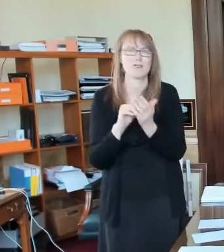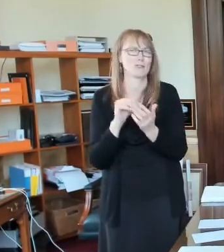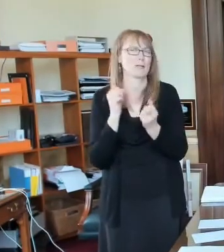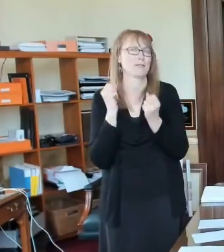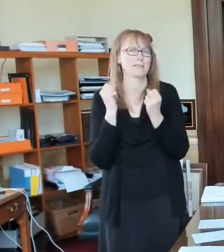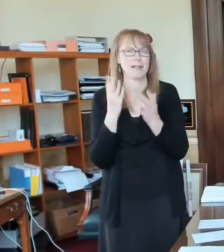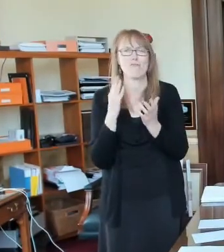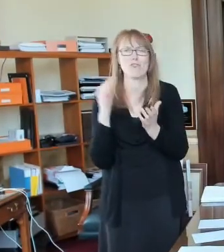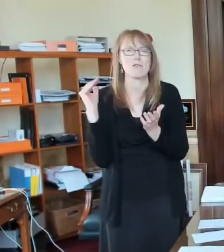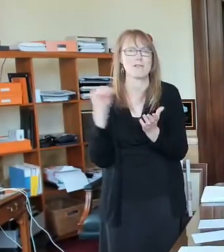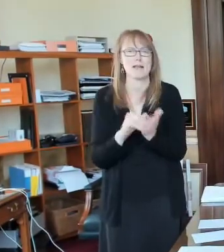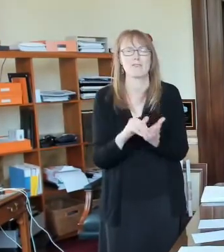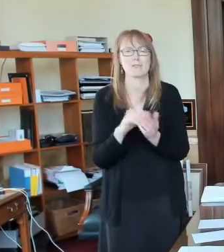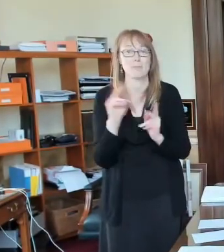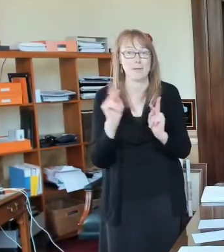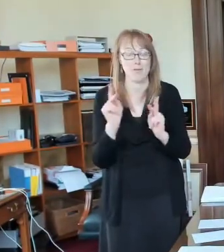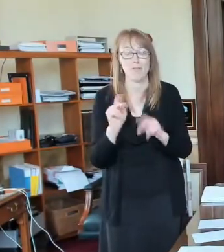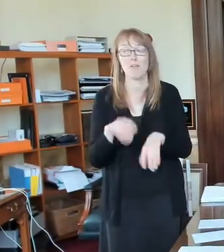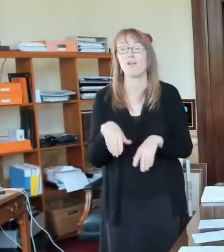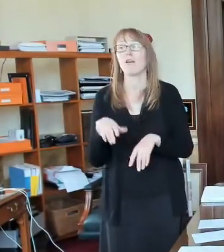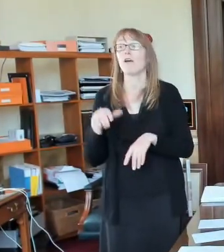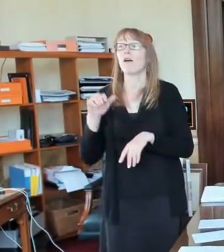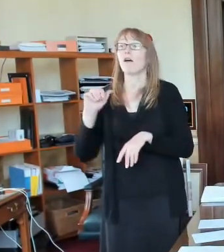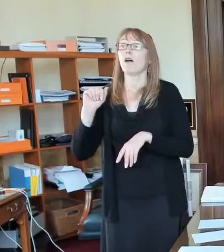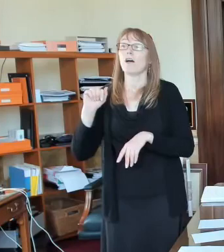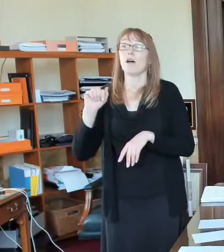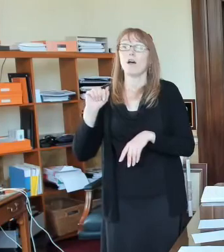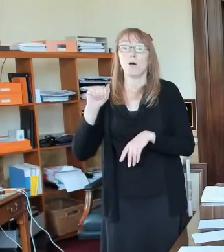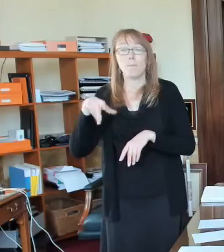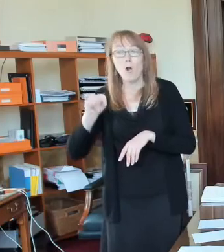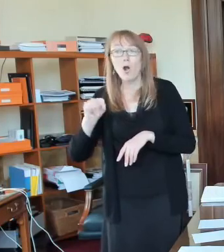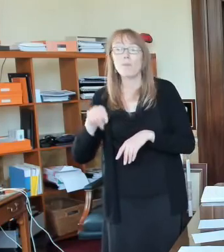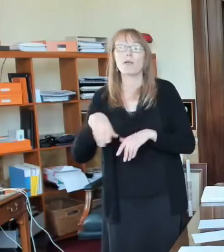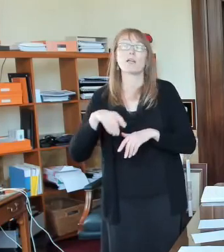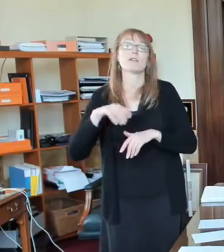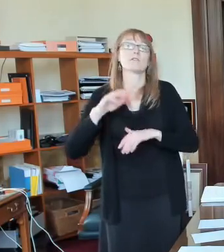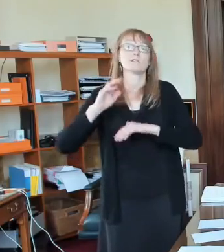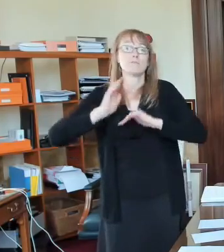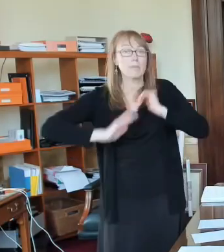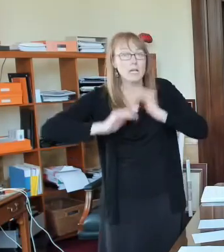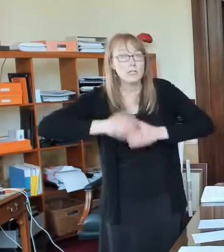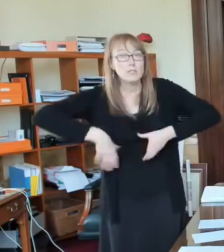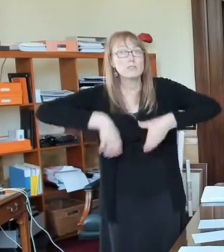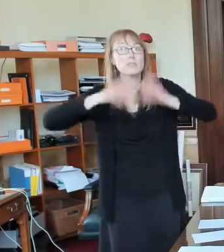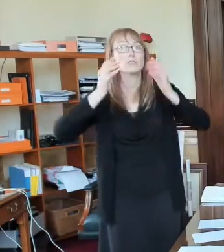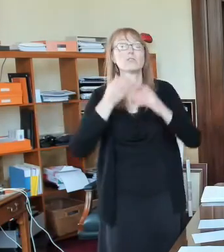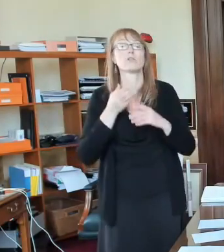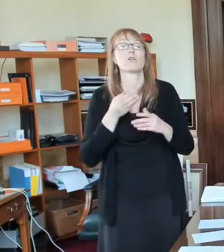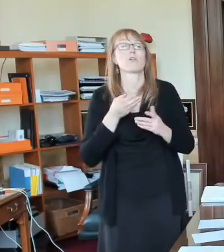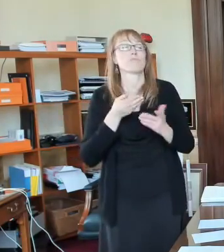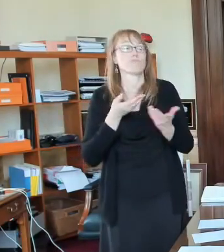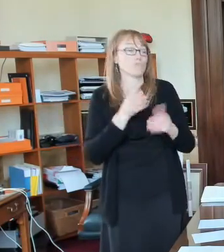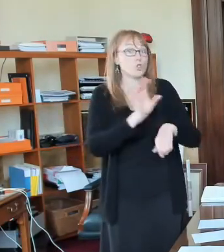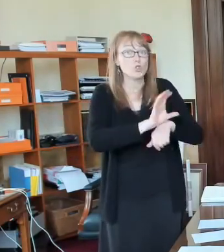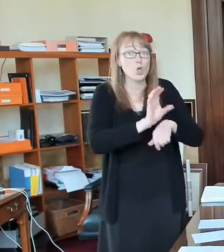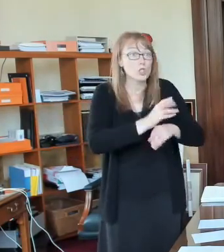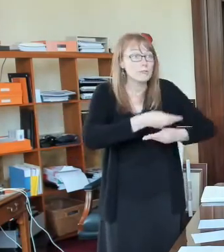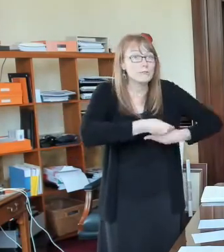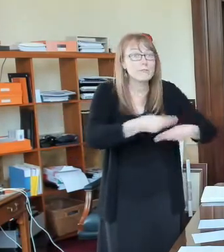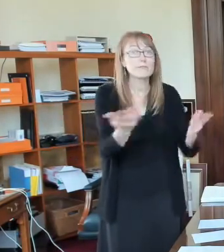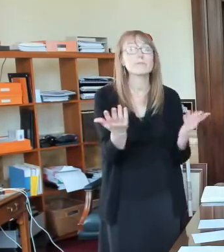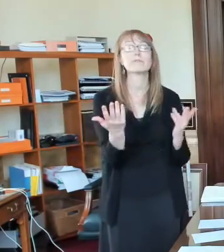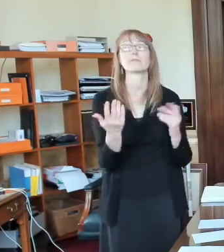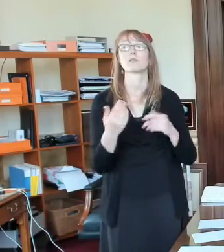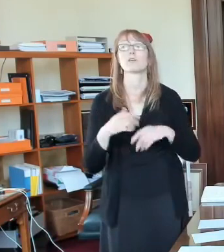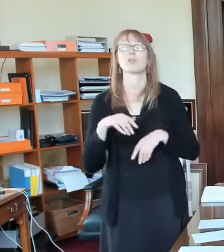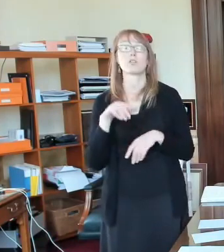all the public housing complexes, through churches, through our homeless shelters, through our social service